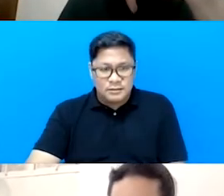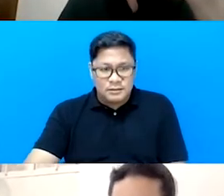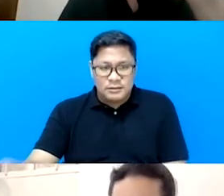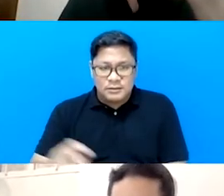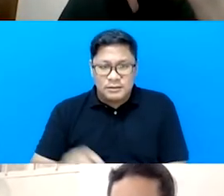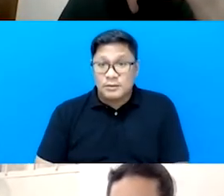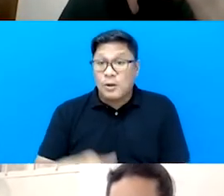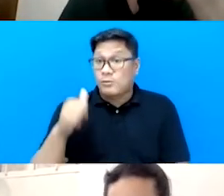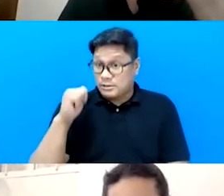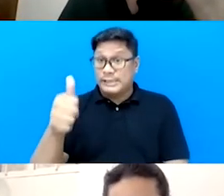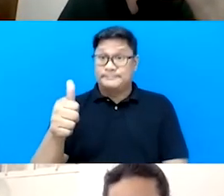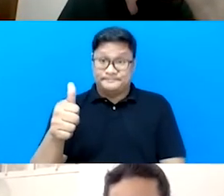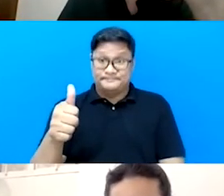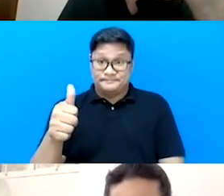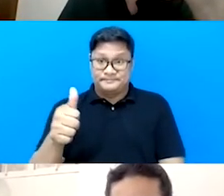Okay.